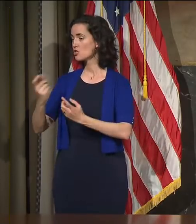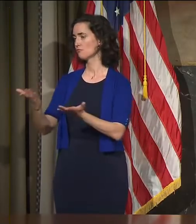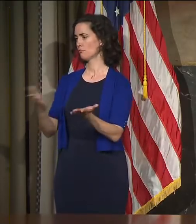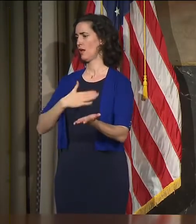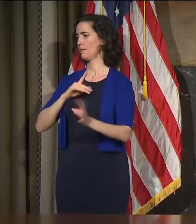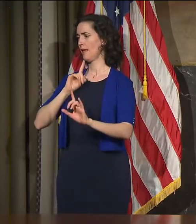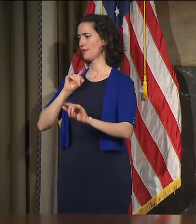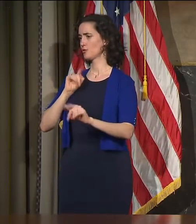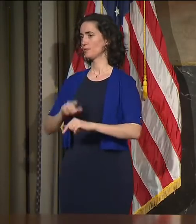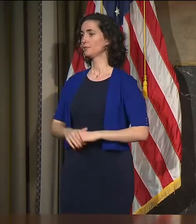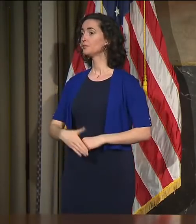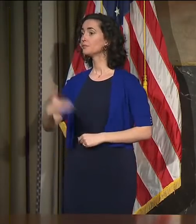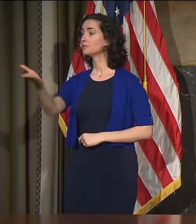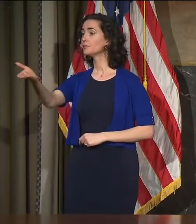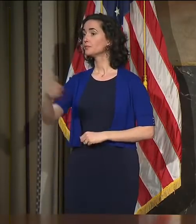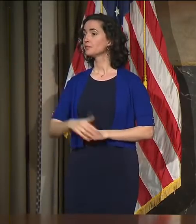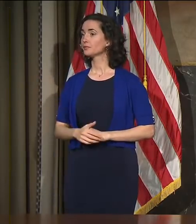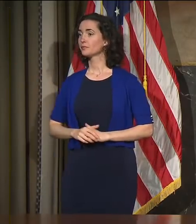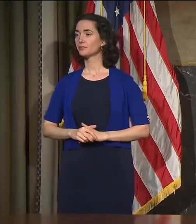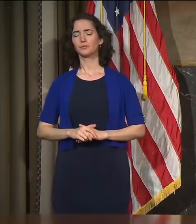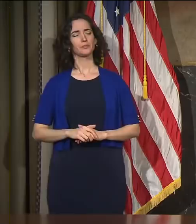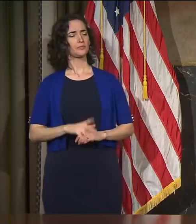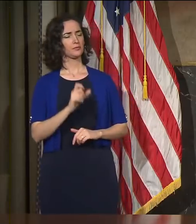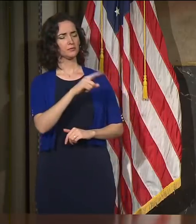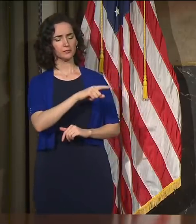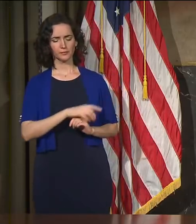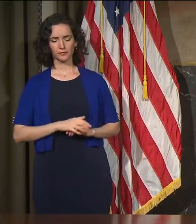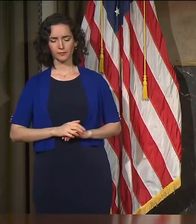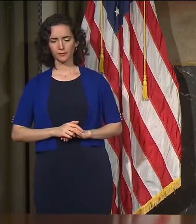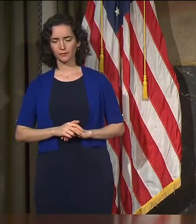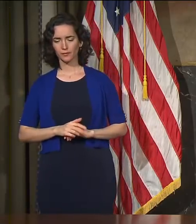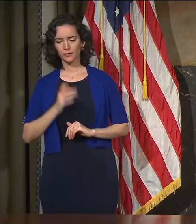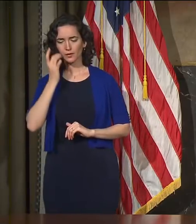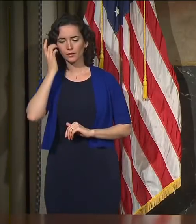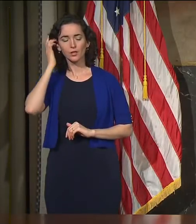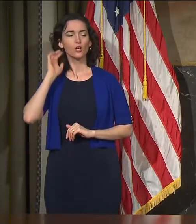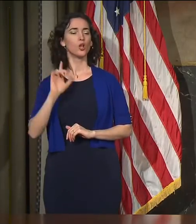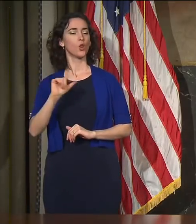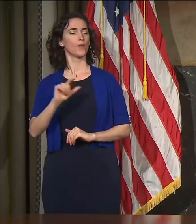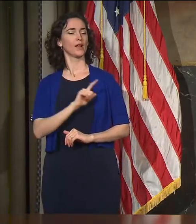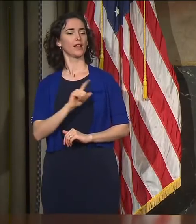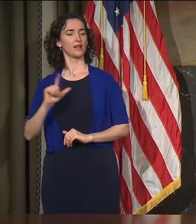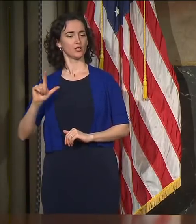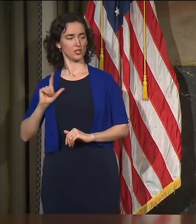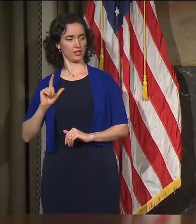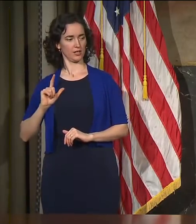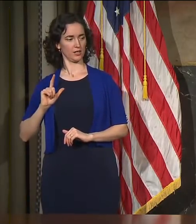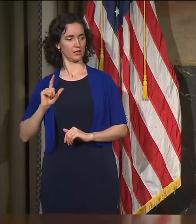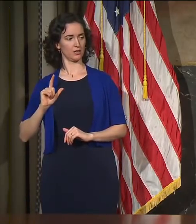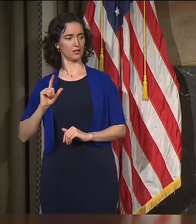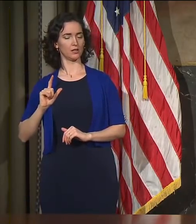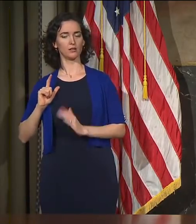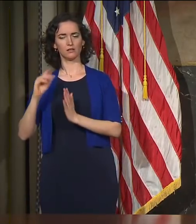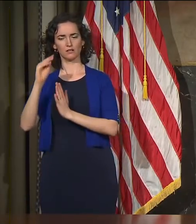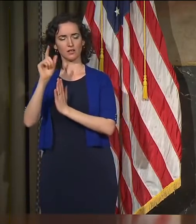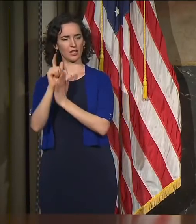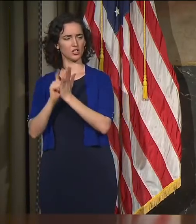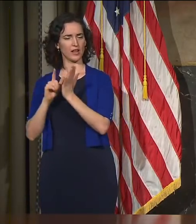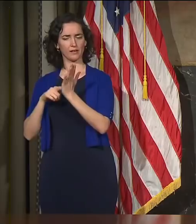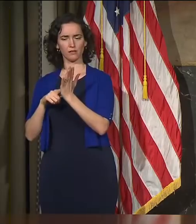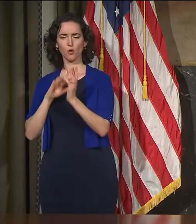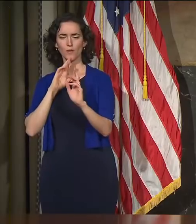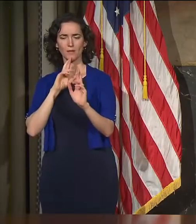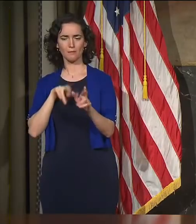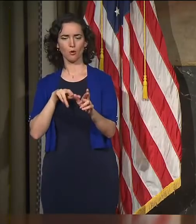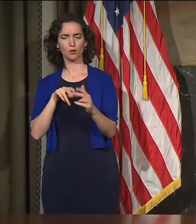sir. There was a report released by the Louisiana Legislative Auditor, Daryl Preparer's office, suggesting